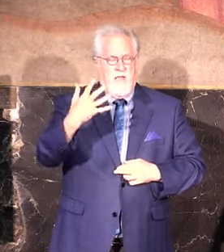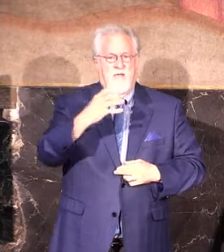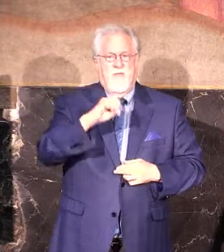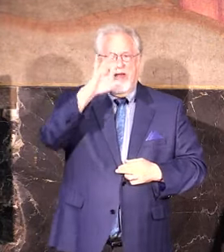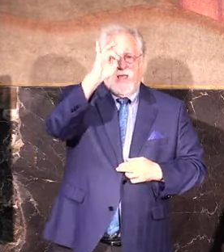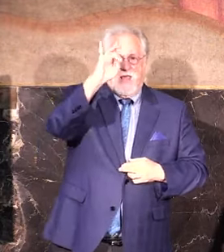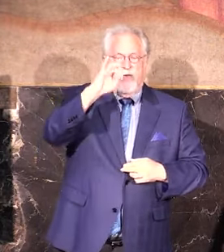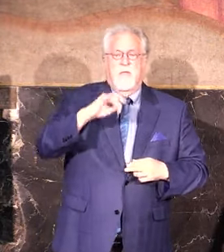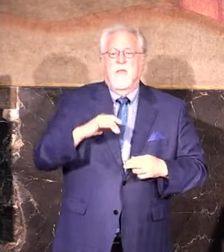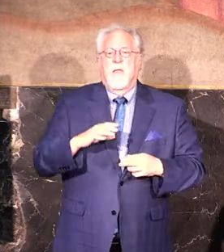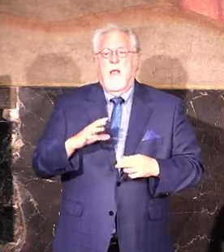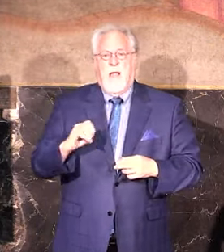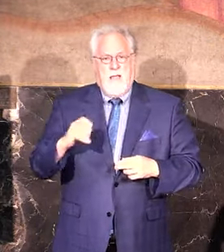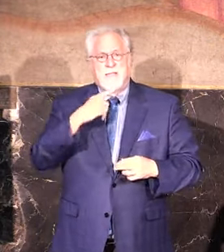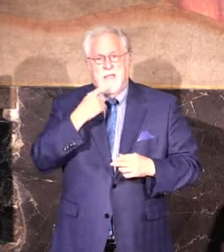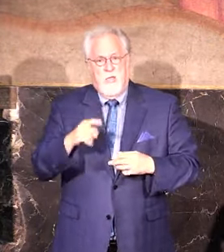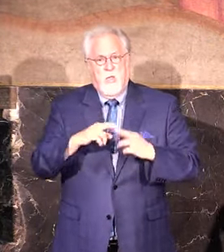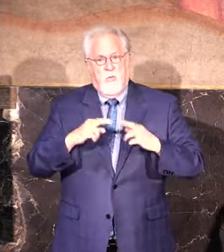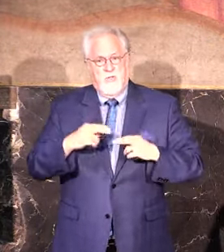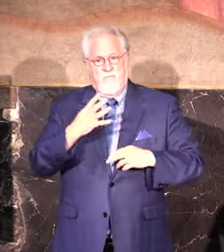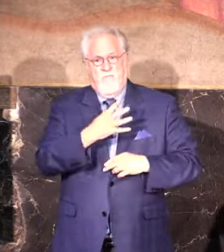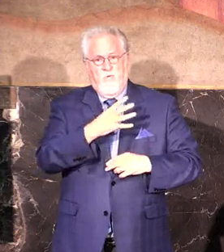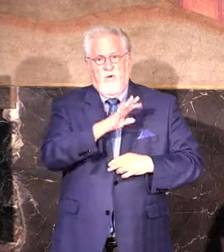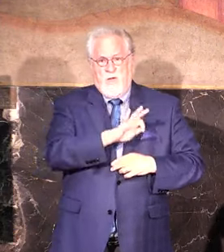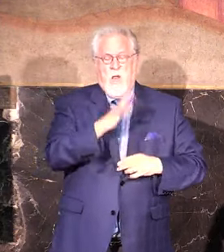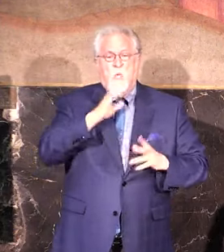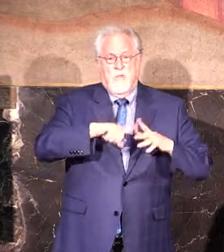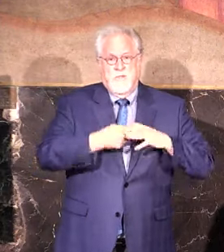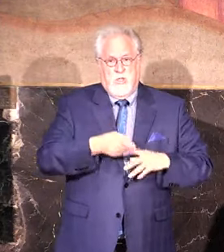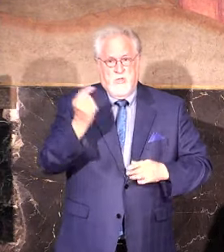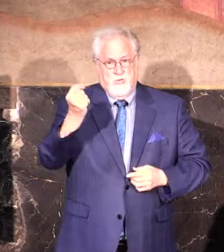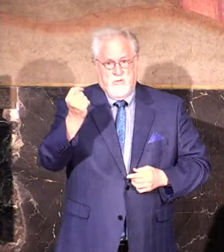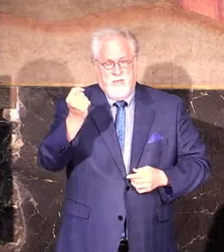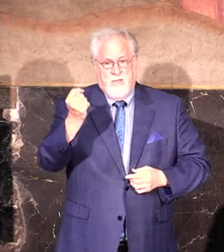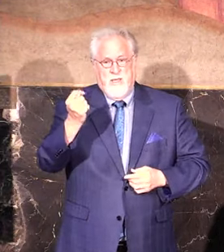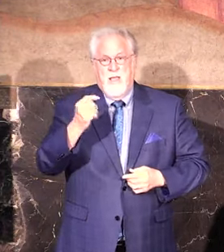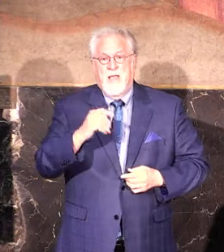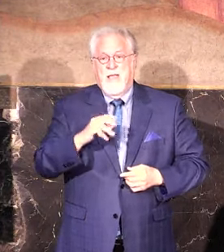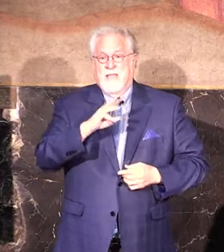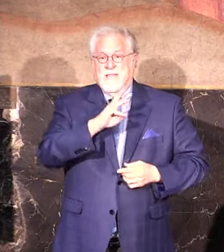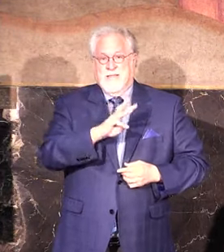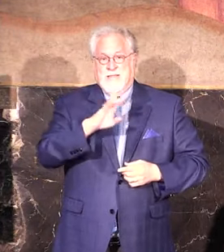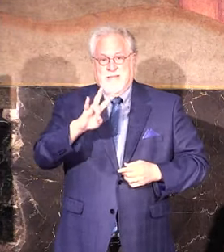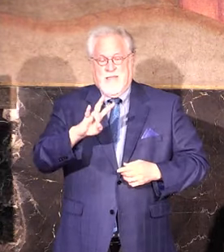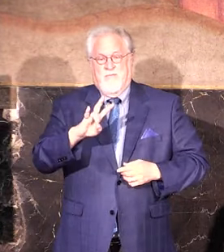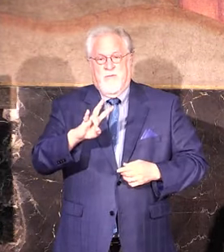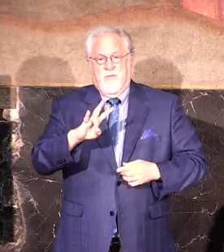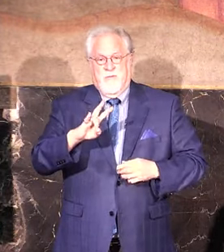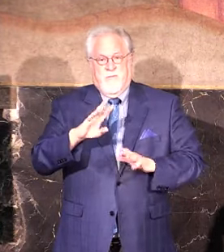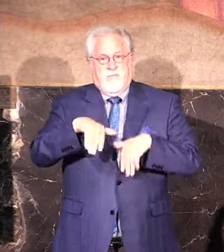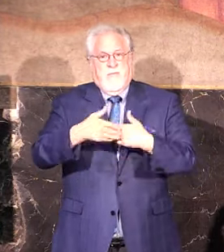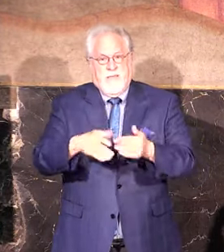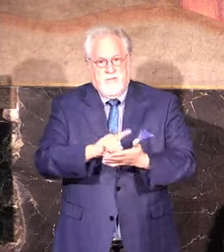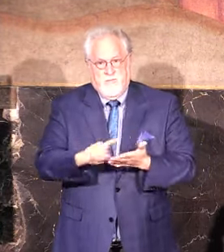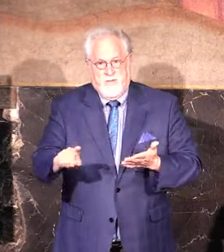8. I can tell you regions 4 and 9 will start Tuesday, and 6 and 7 the following